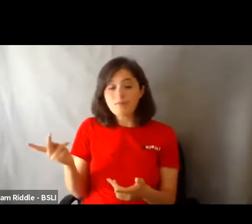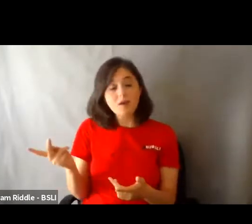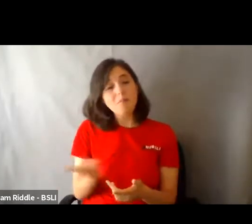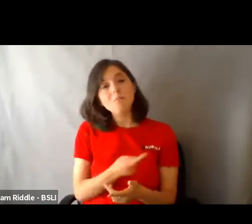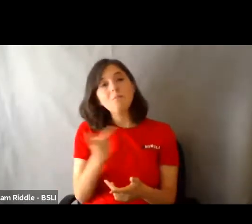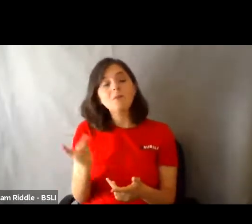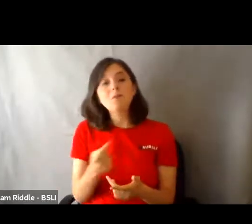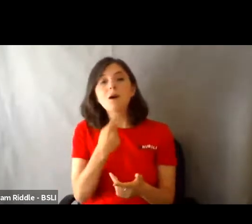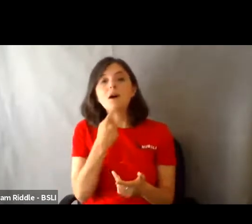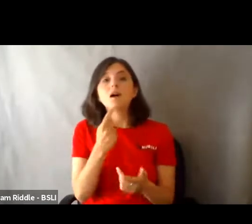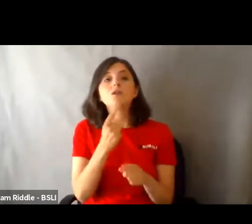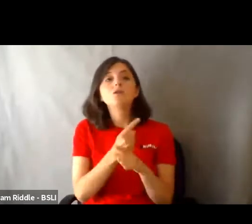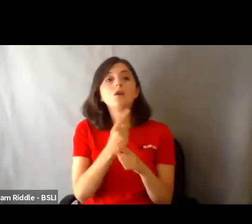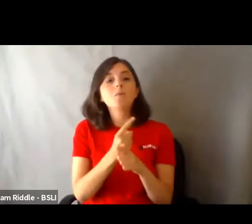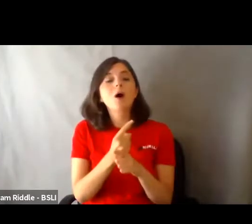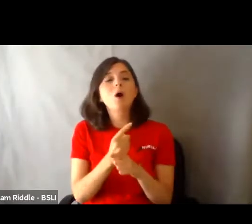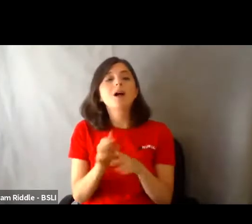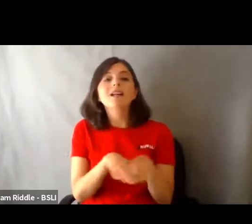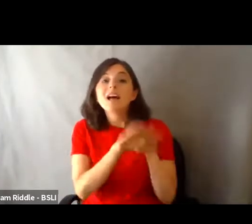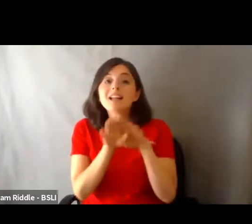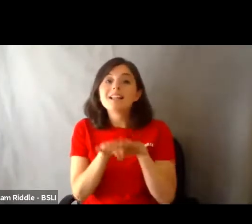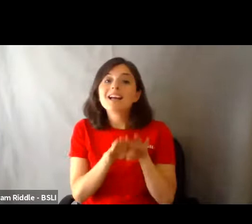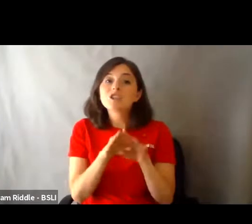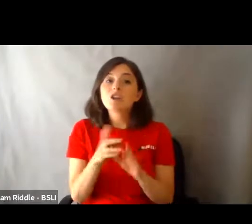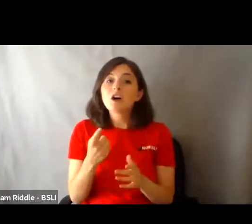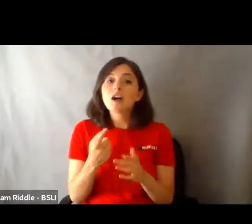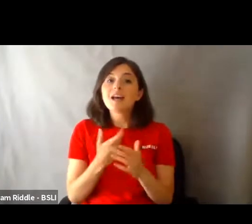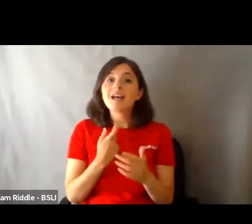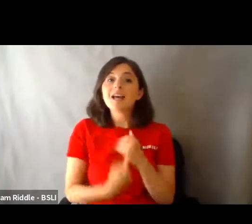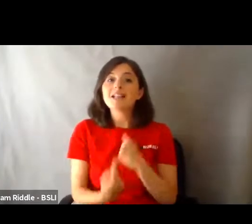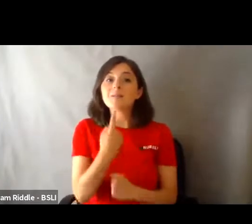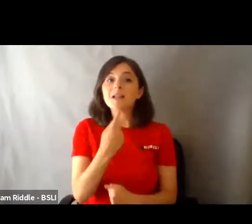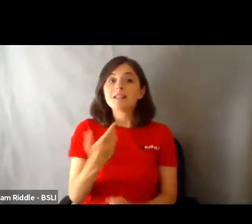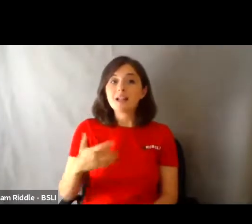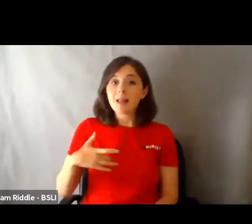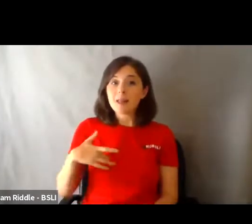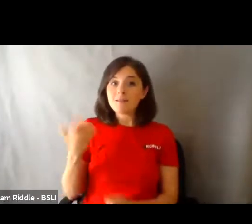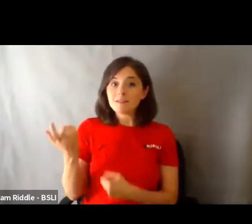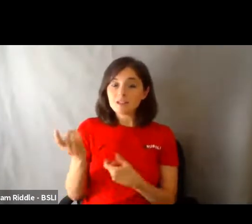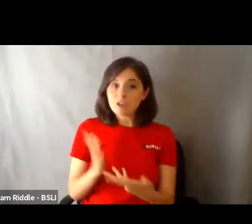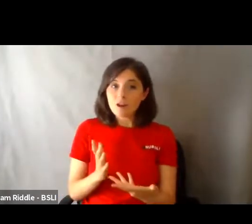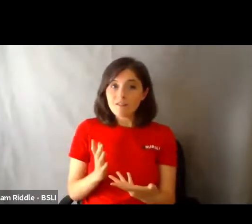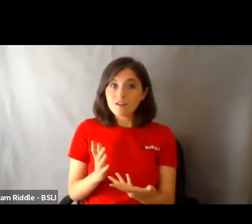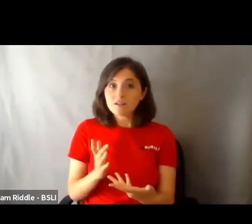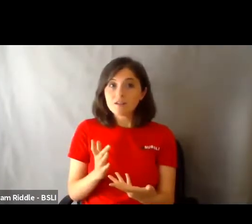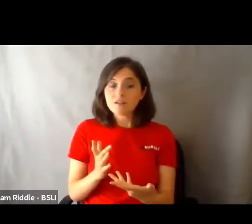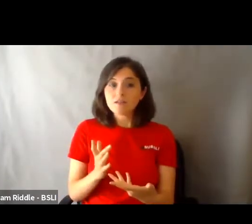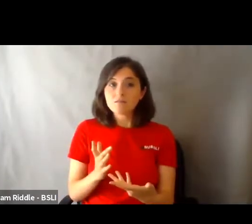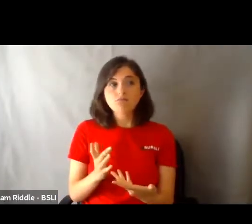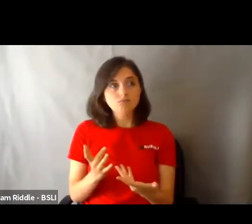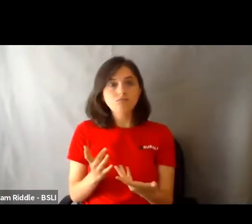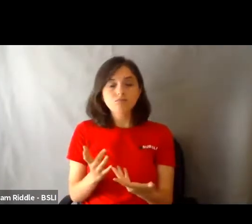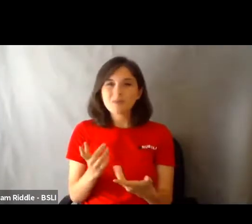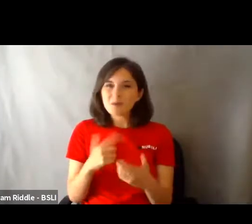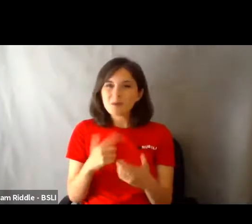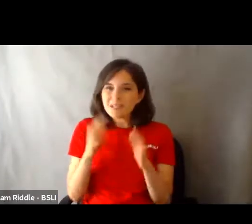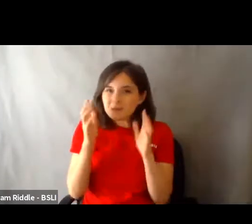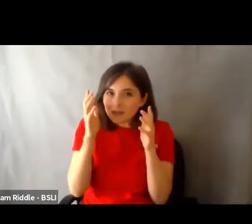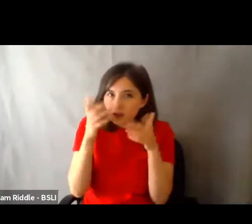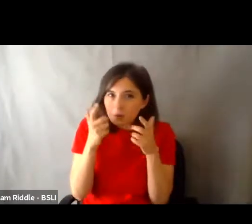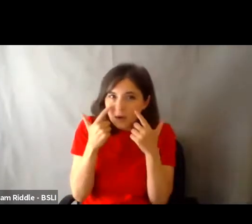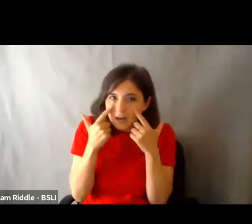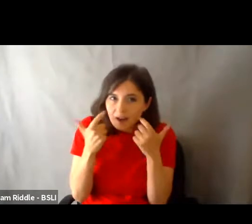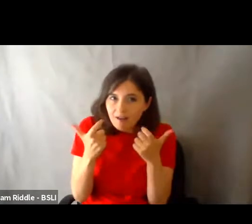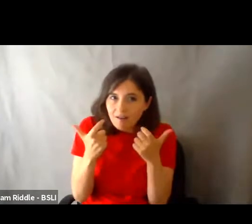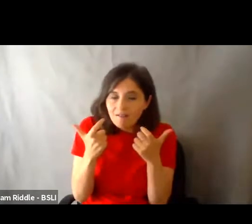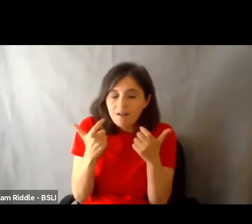demands for a national independent living service tonight. and I do think we have to be wary of the